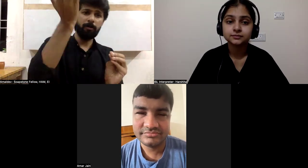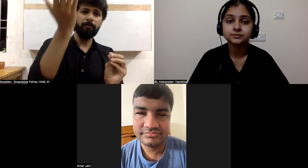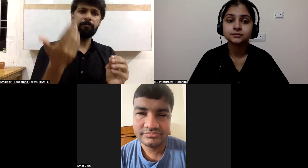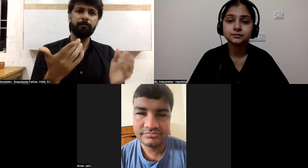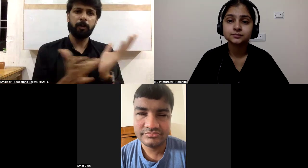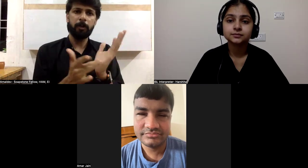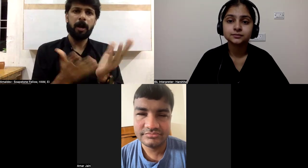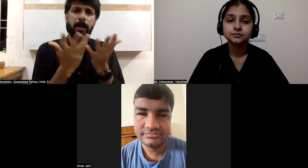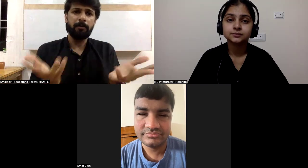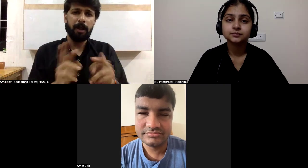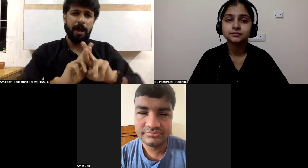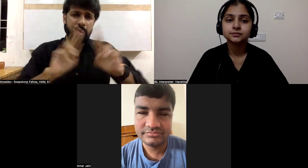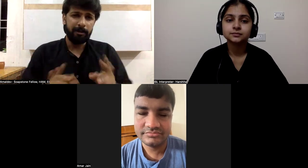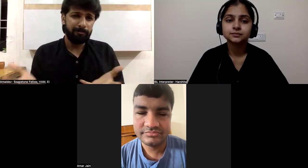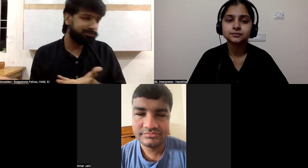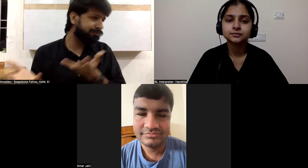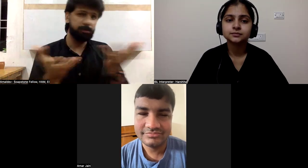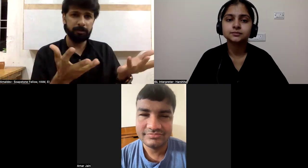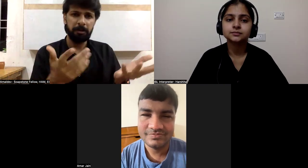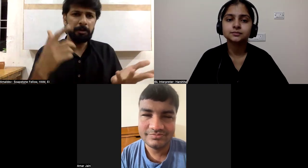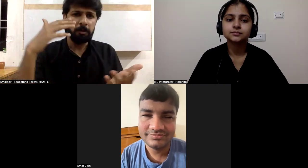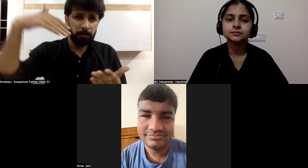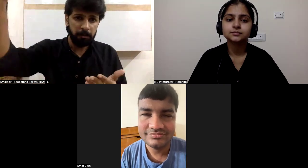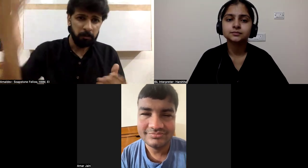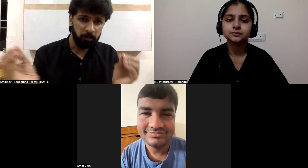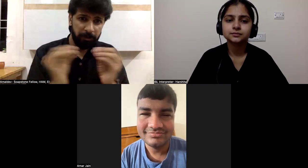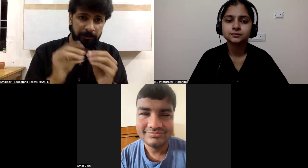accessibility could be improved with technology?